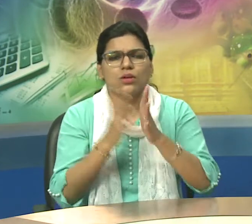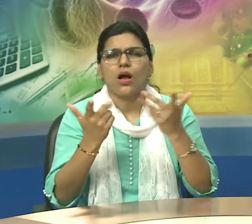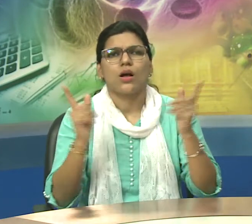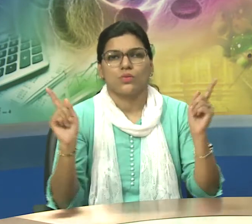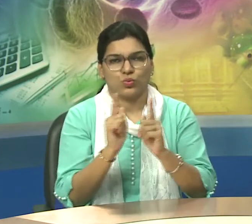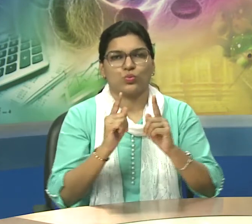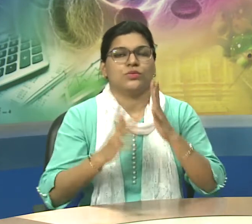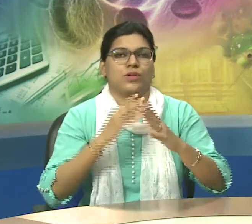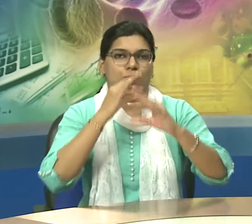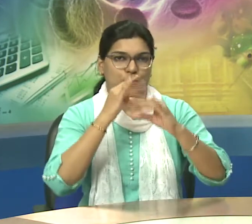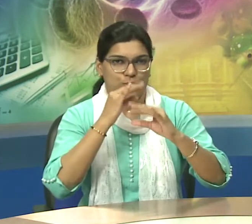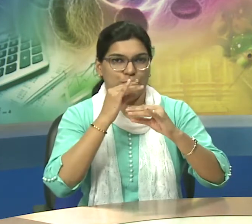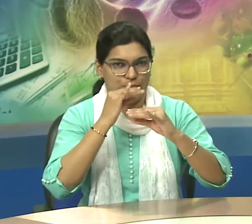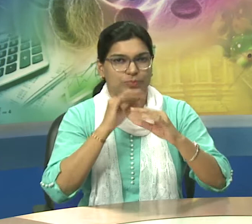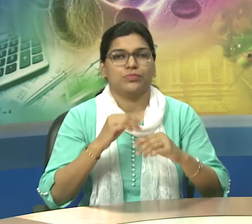let's focus on the main lesson.